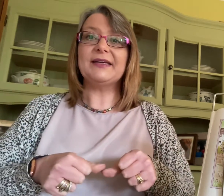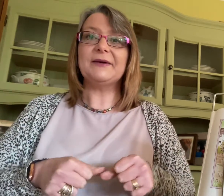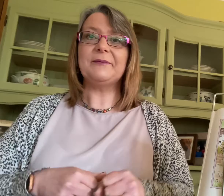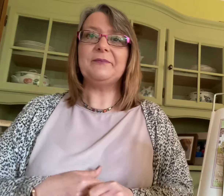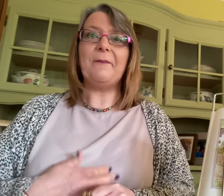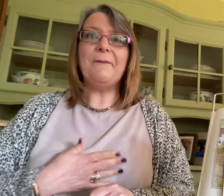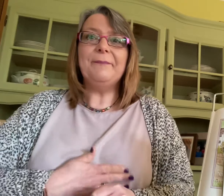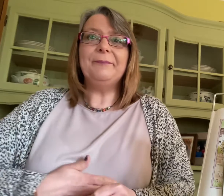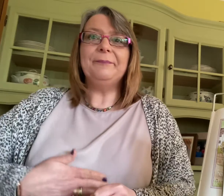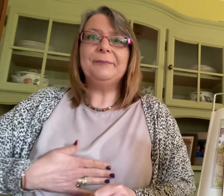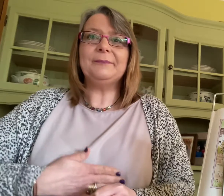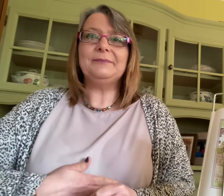Mmm.